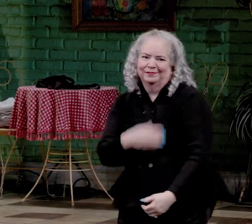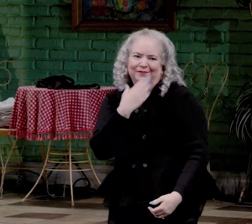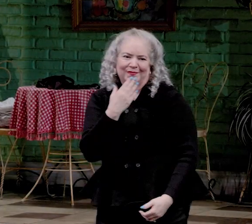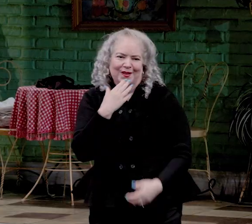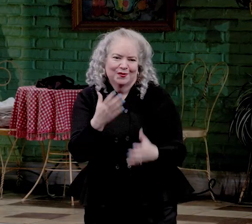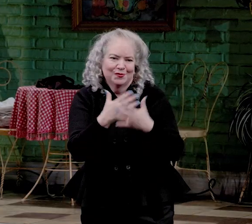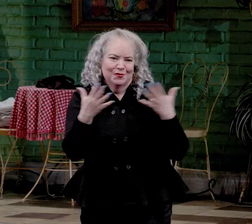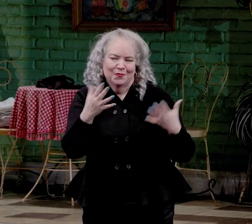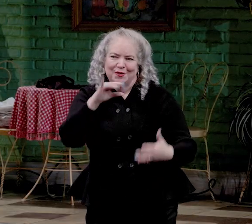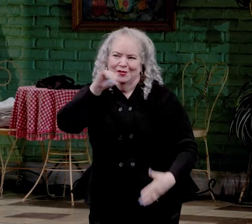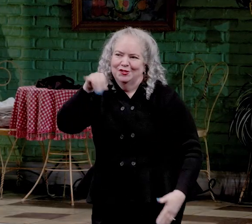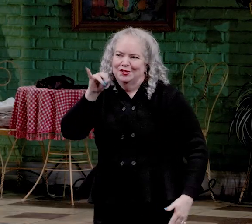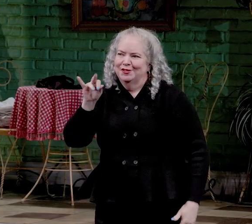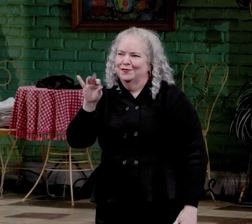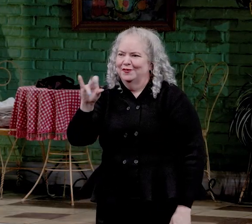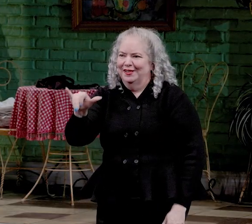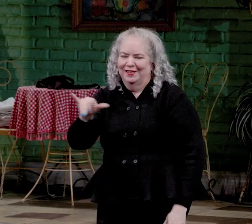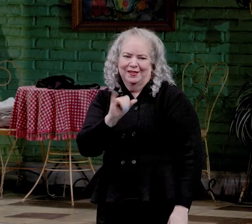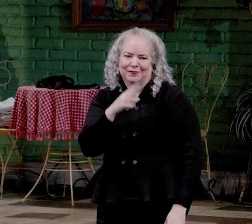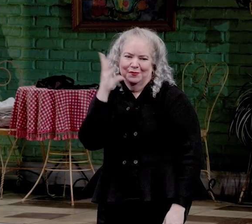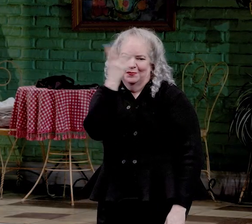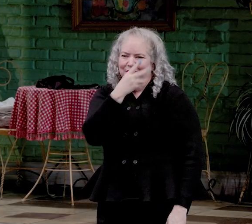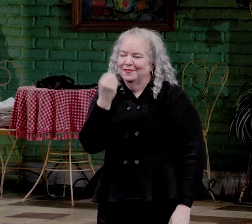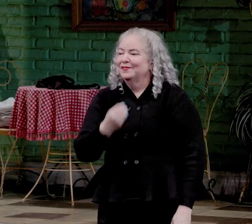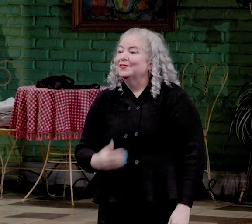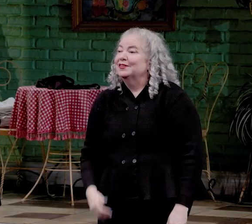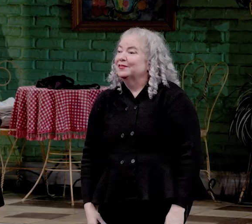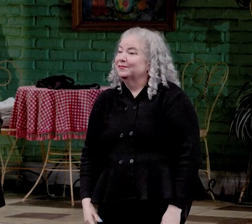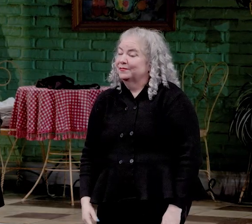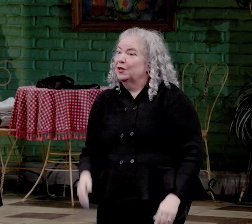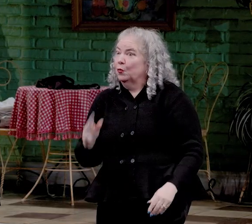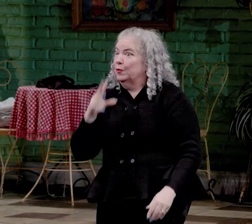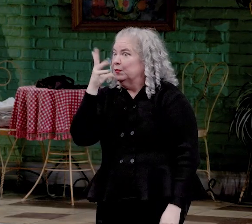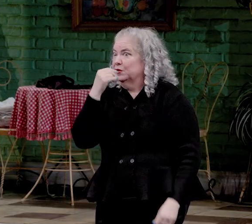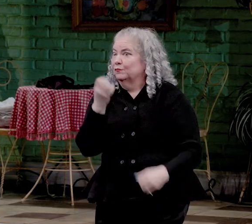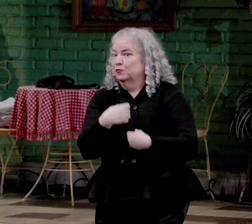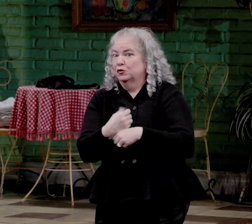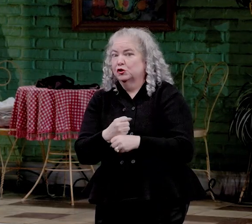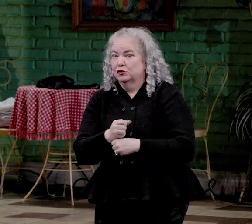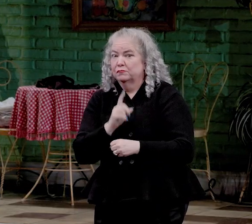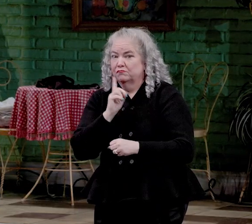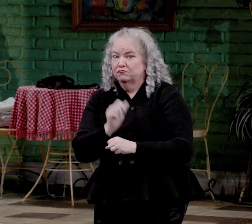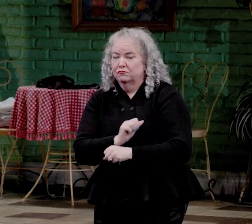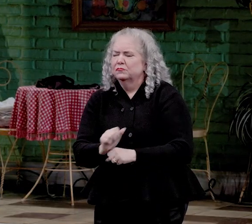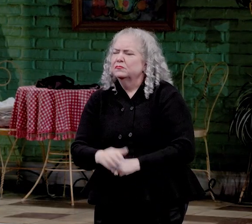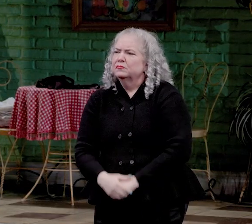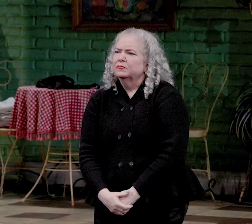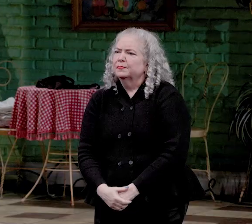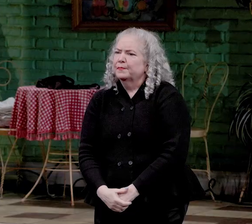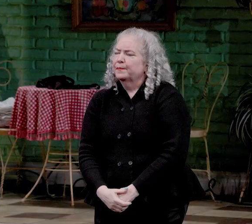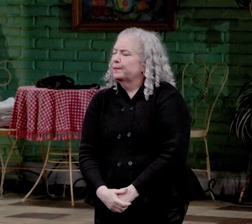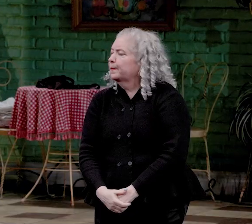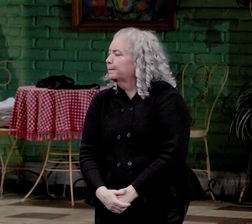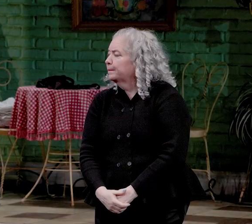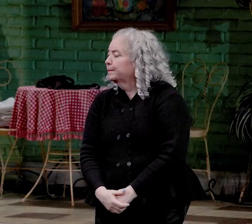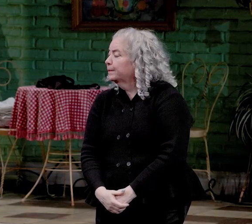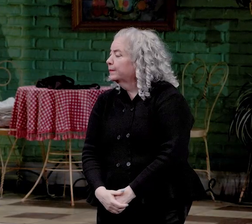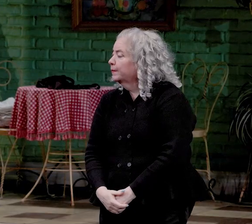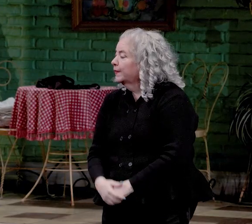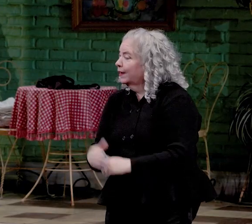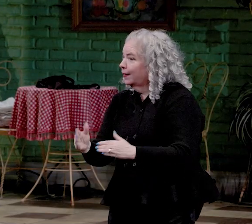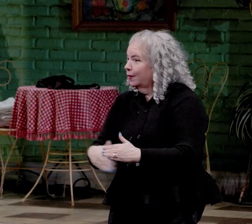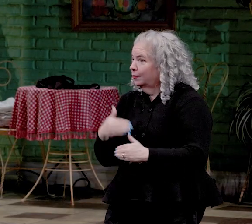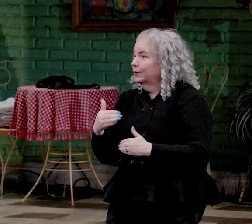Thank you so much, Jeffrey. That was beautiful. And it's going to be a beautiful production. All right.